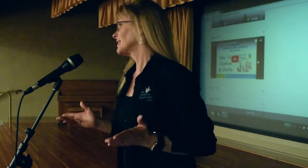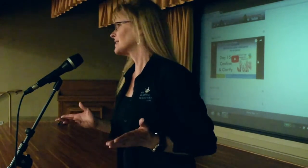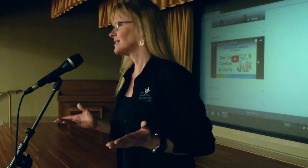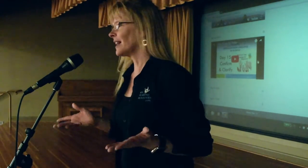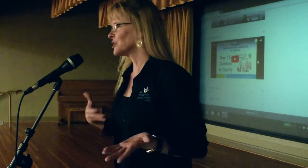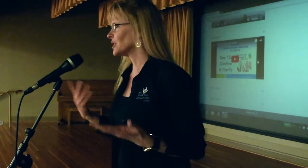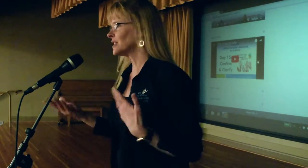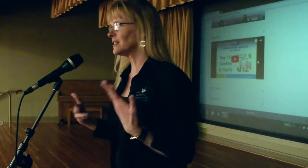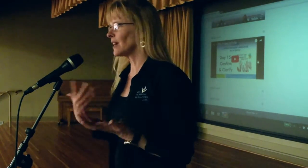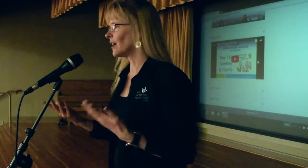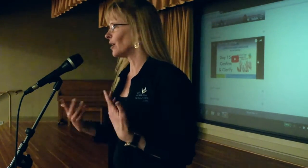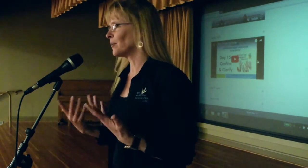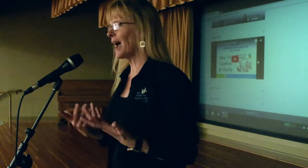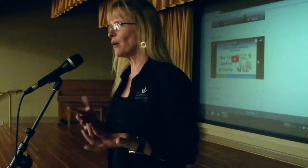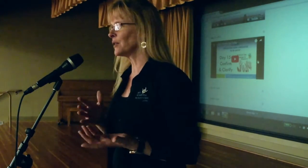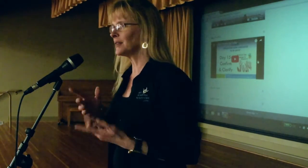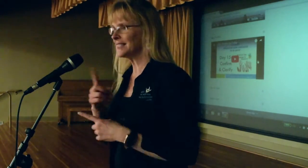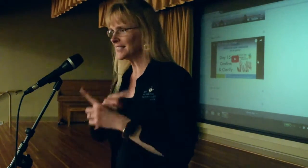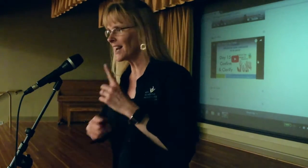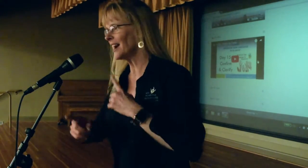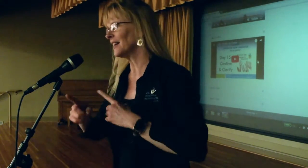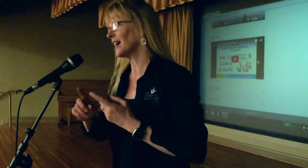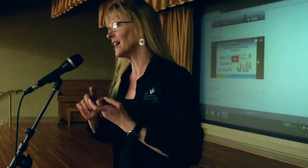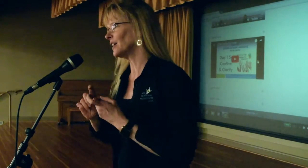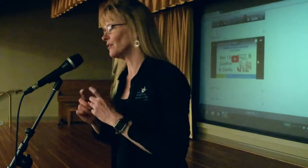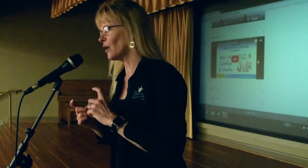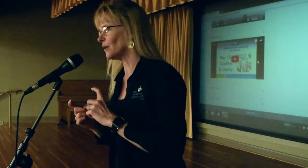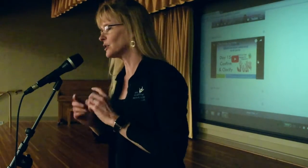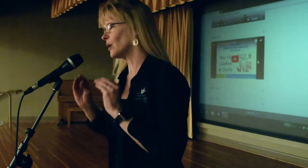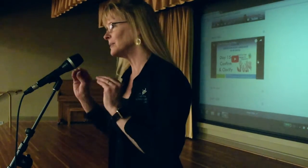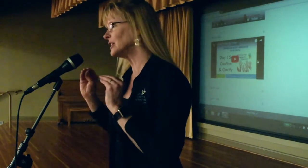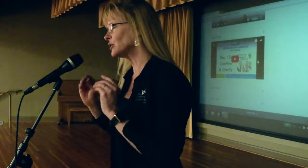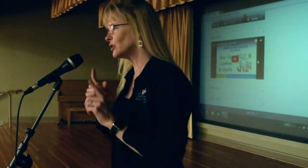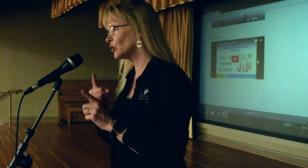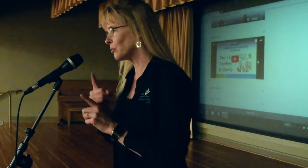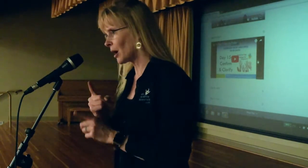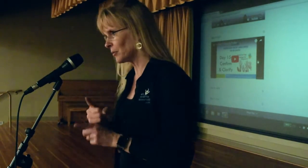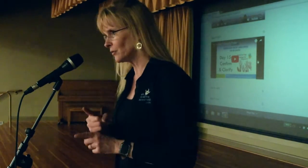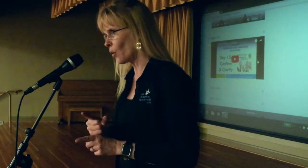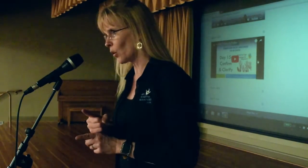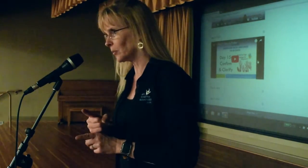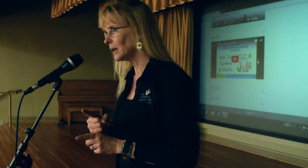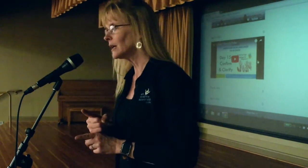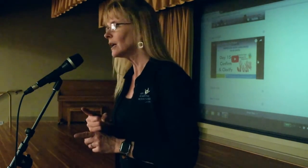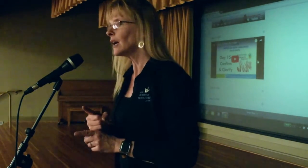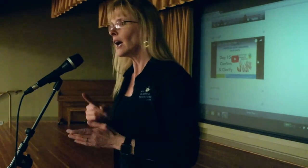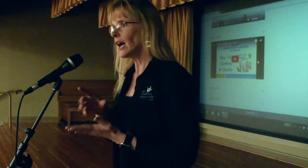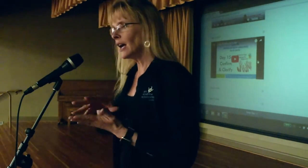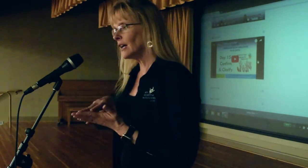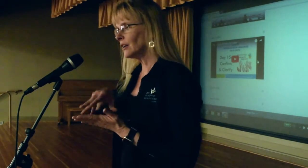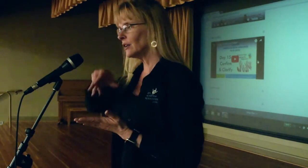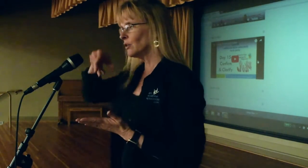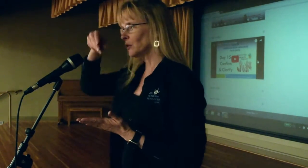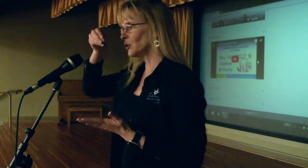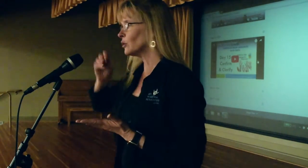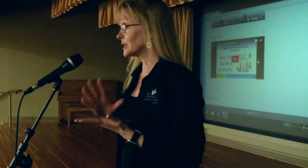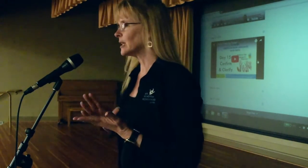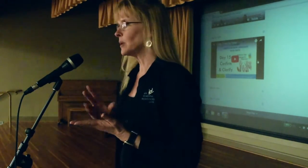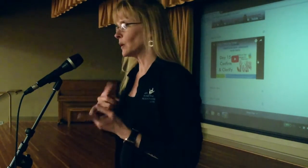That's just how sign kind of evolves. So I'm teaching you the proper form, and you'll see me when